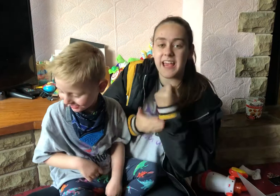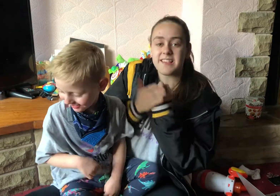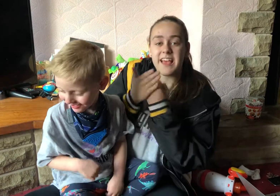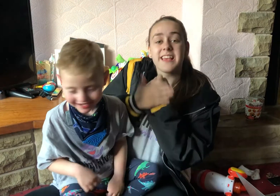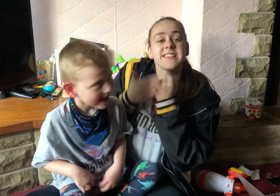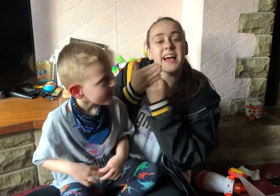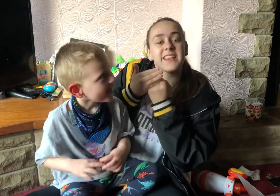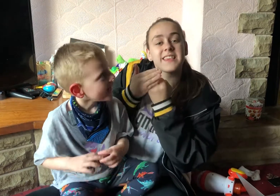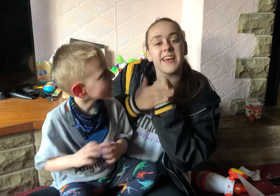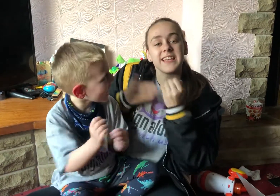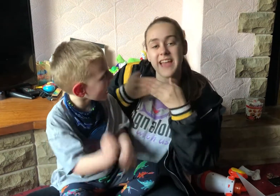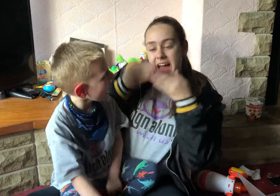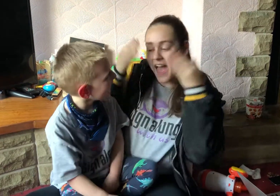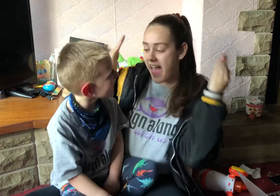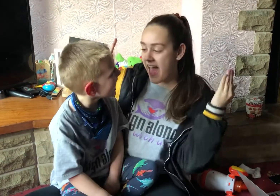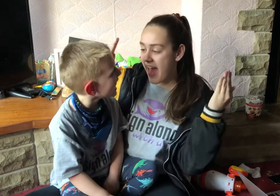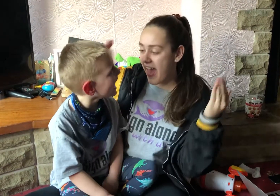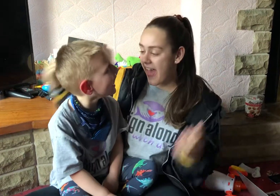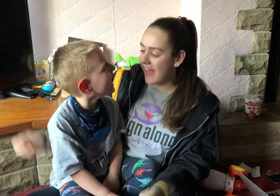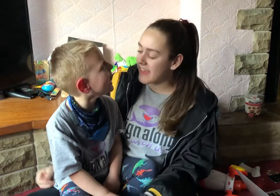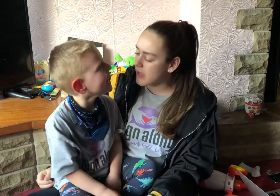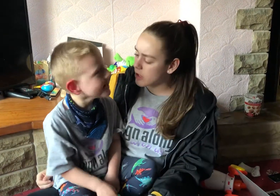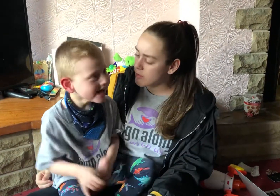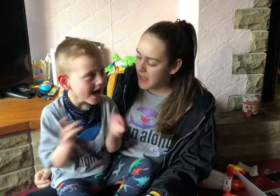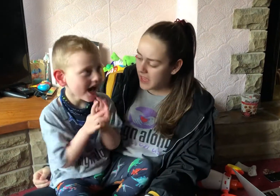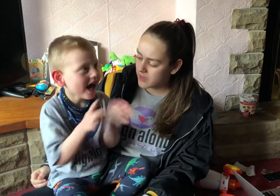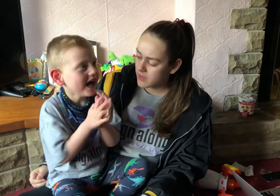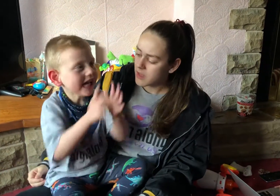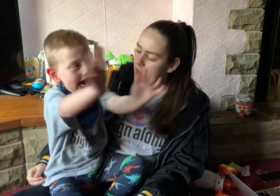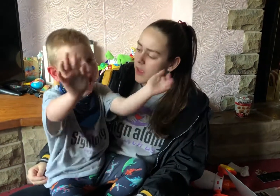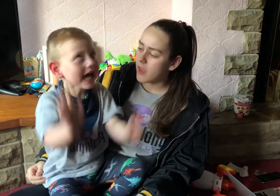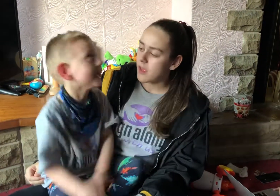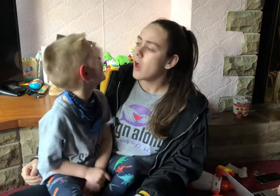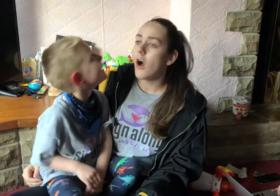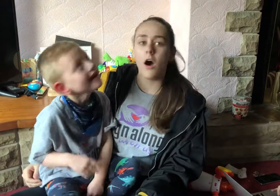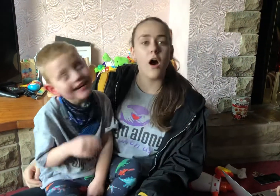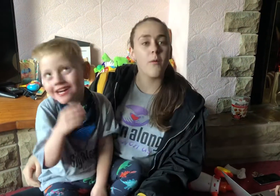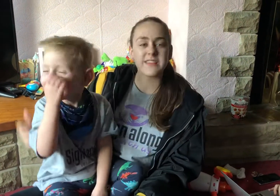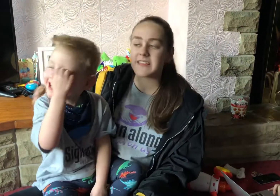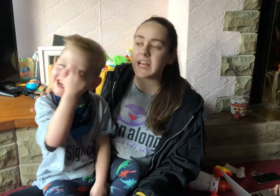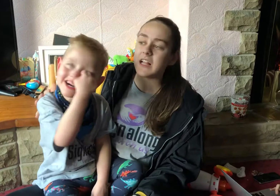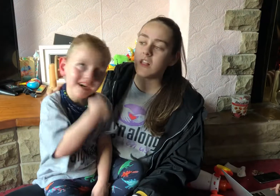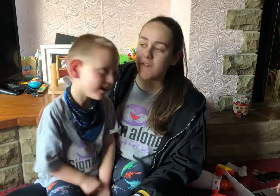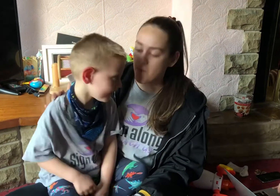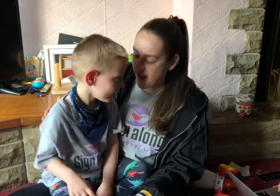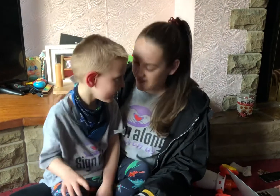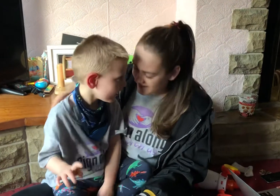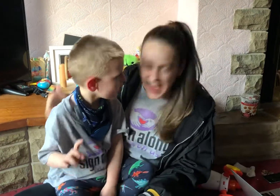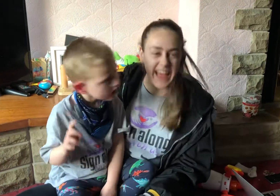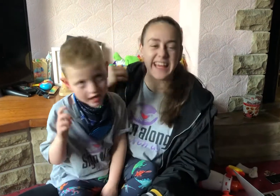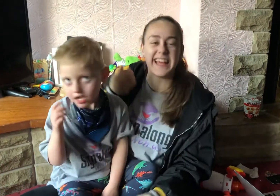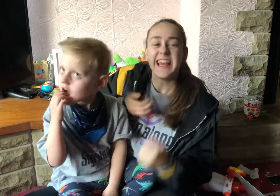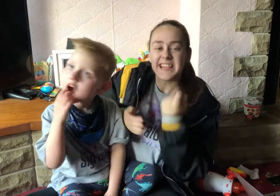it's Saturday. Yay. Can you sign? Yay! Oh, we're still loving Wednesday. So